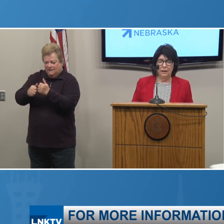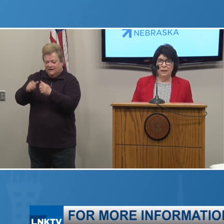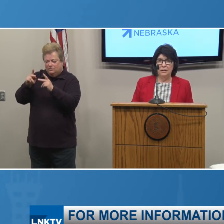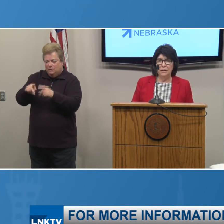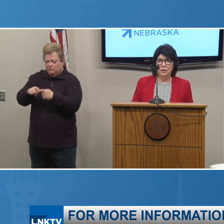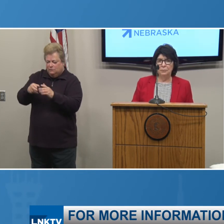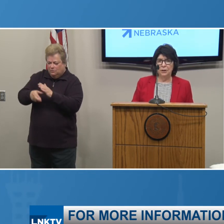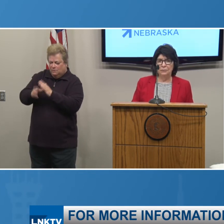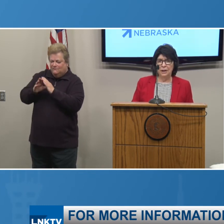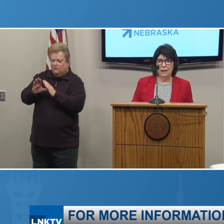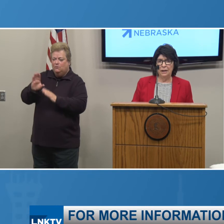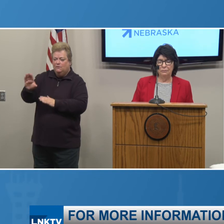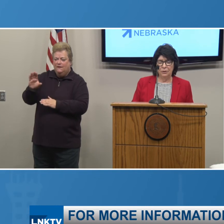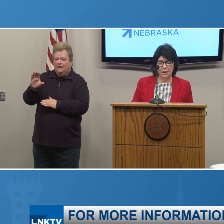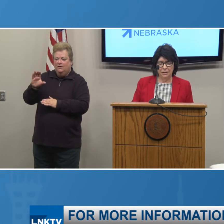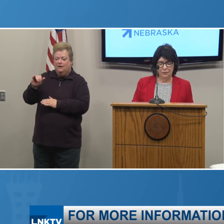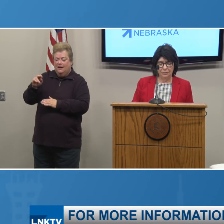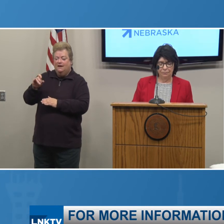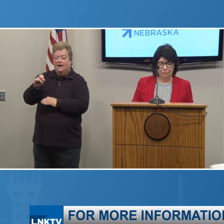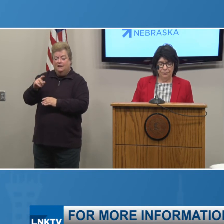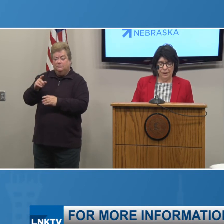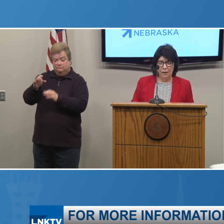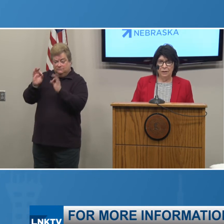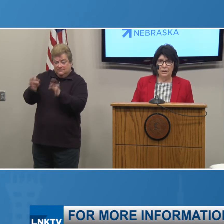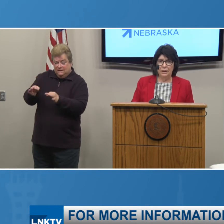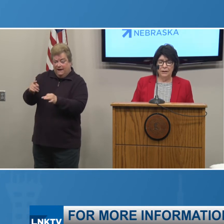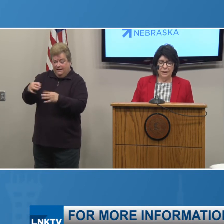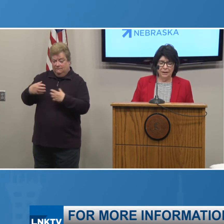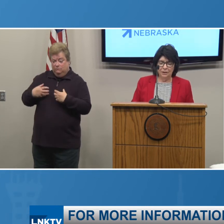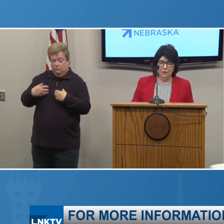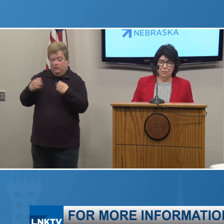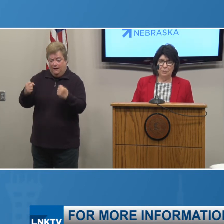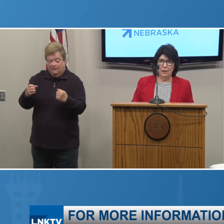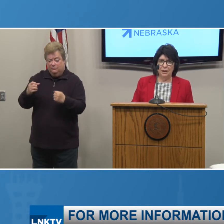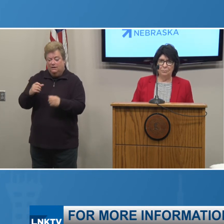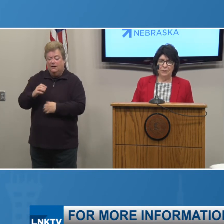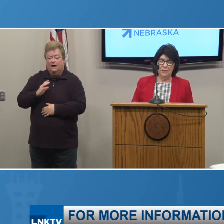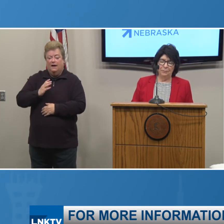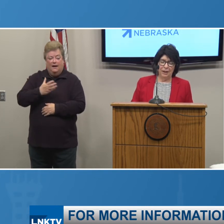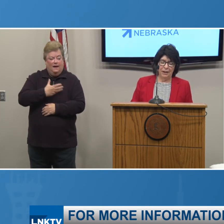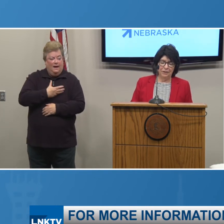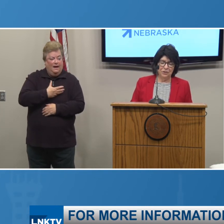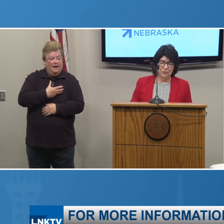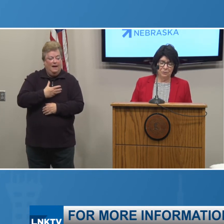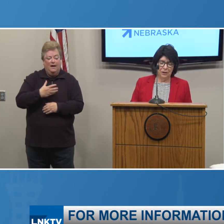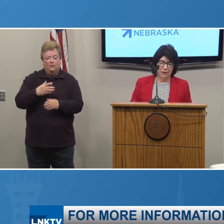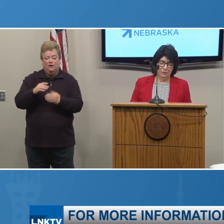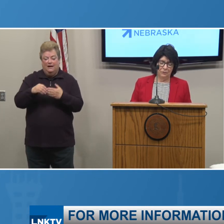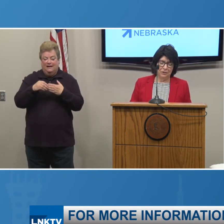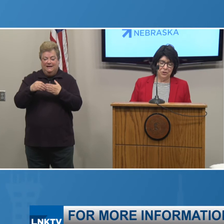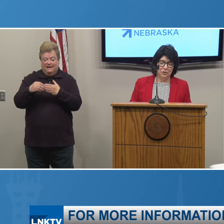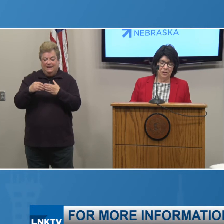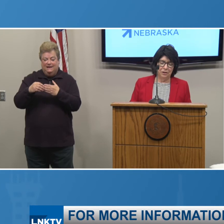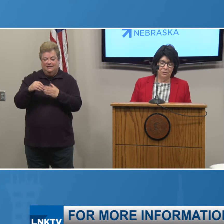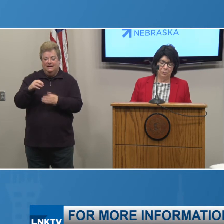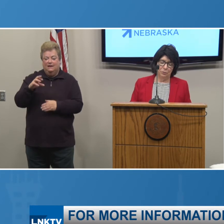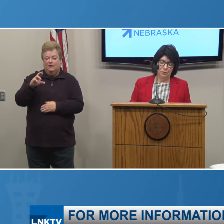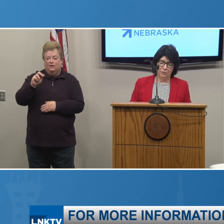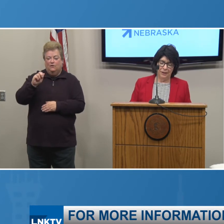case and determine if they have recovered. Our lead health department epidemiologist,